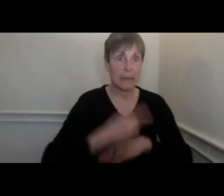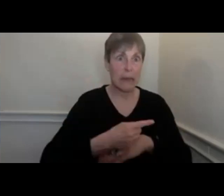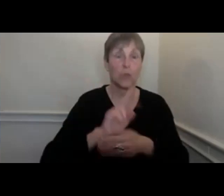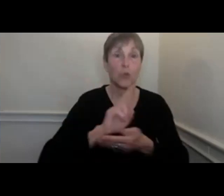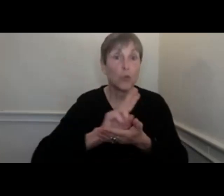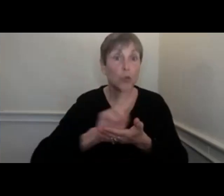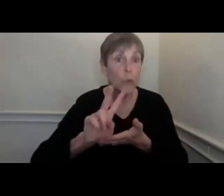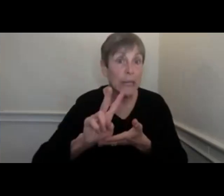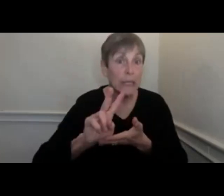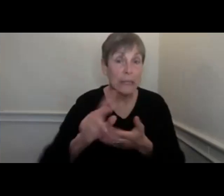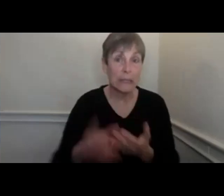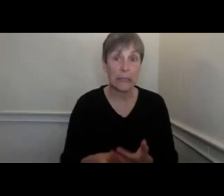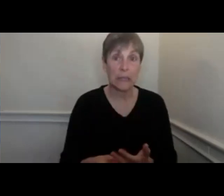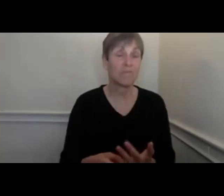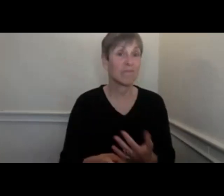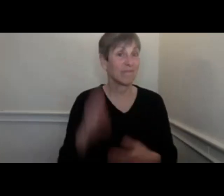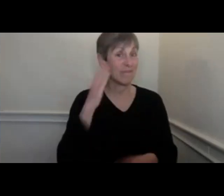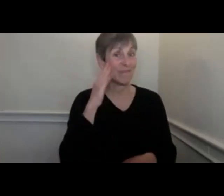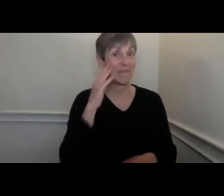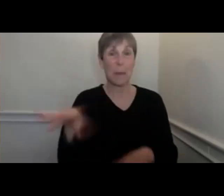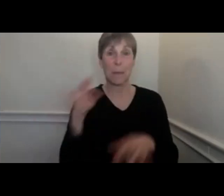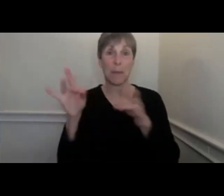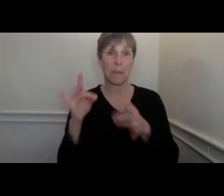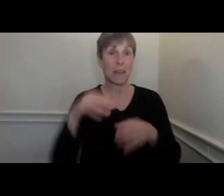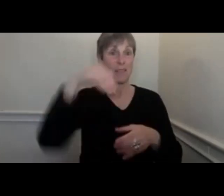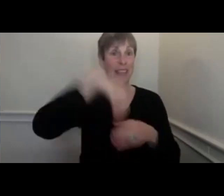have zinnias on our windowsill that's north facing